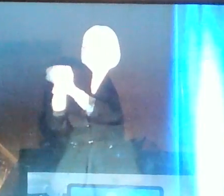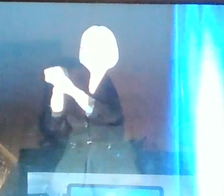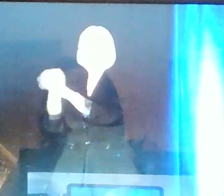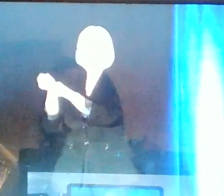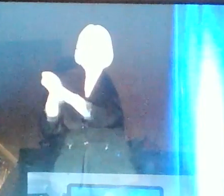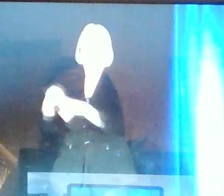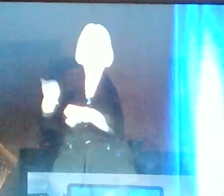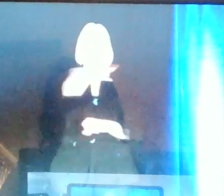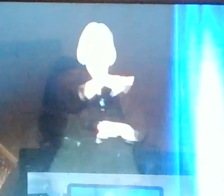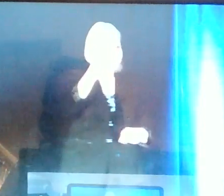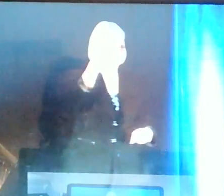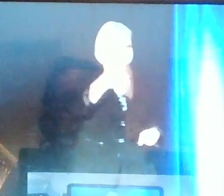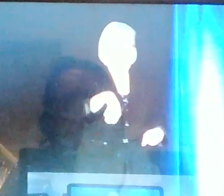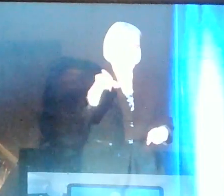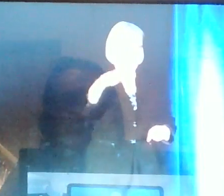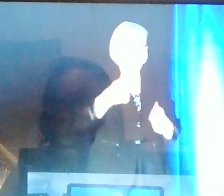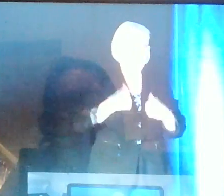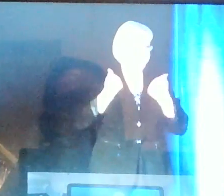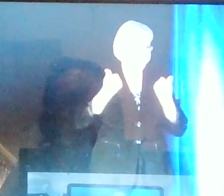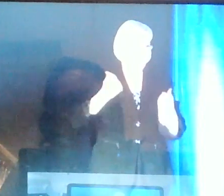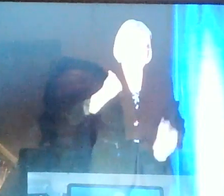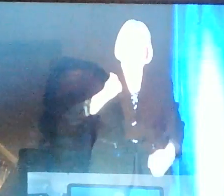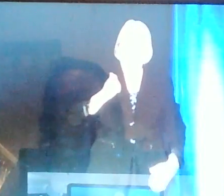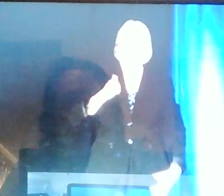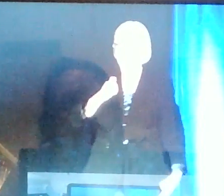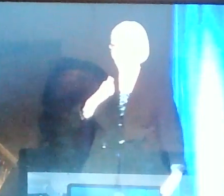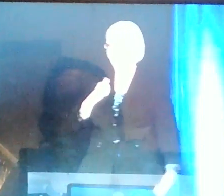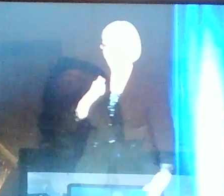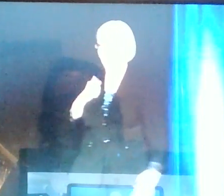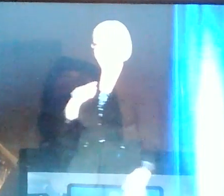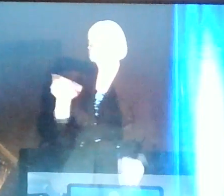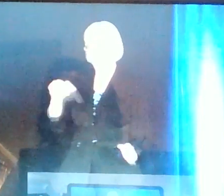photography and baseball, you know that I live in Canada.